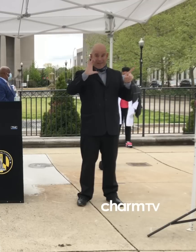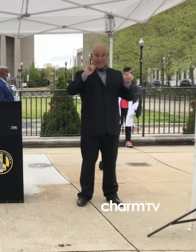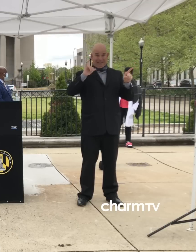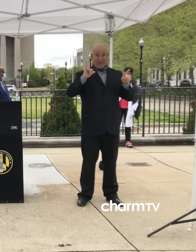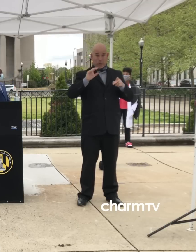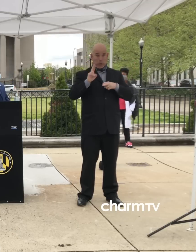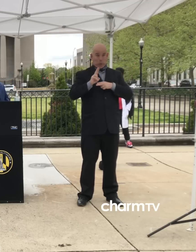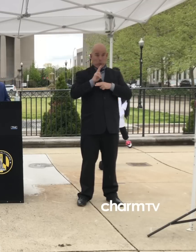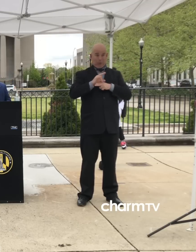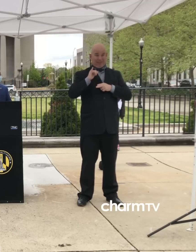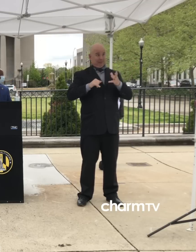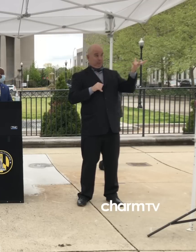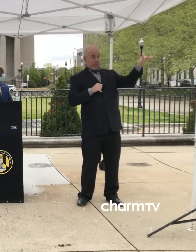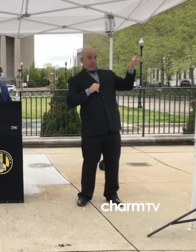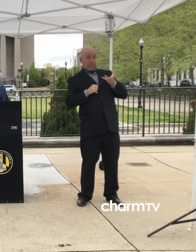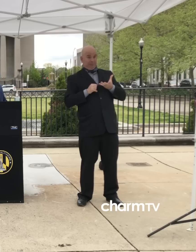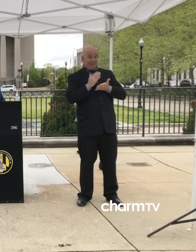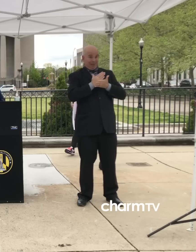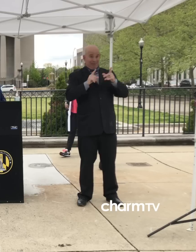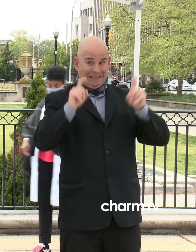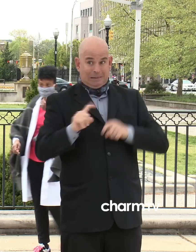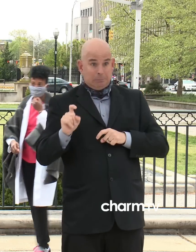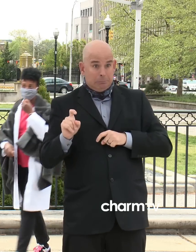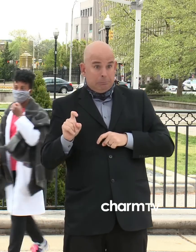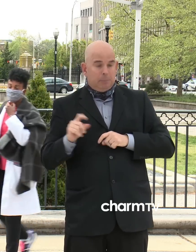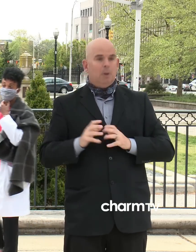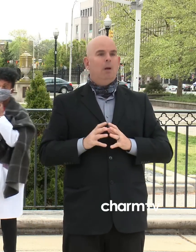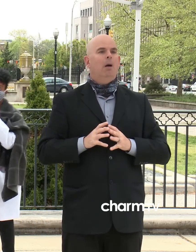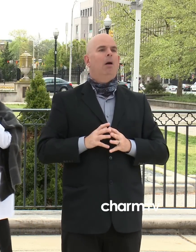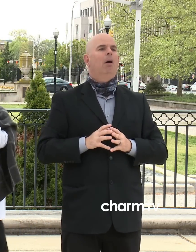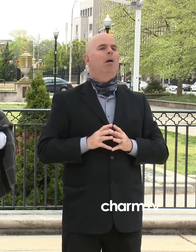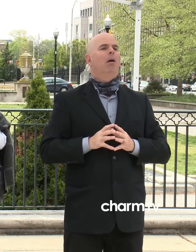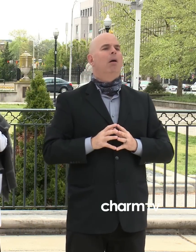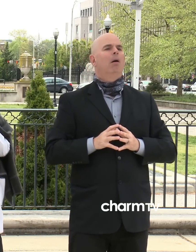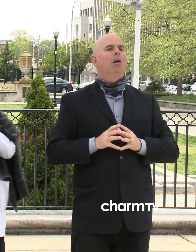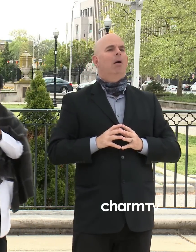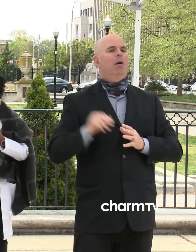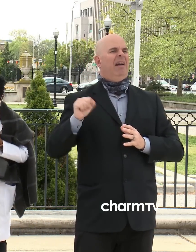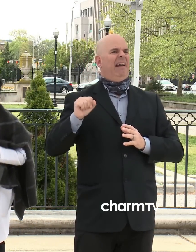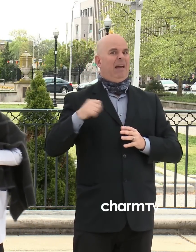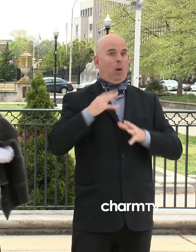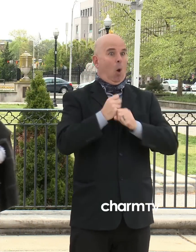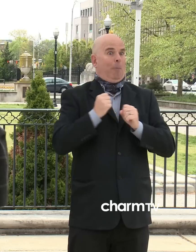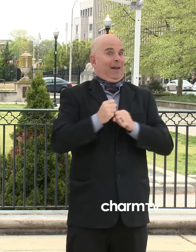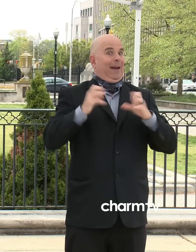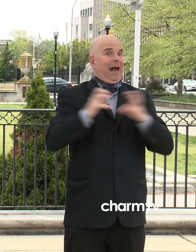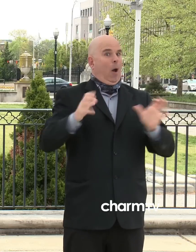get? come on. We're hoping to get a lot. Come on.